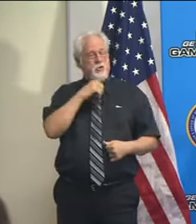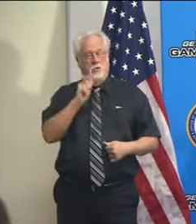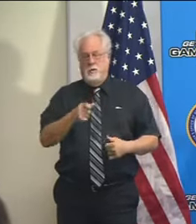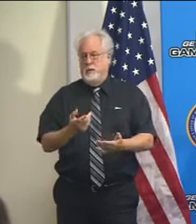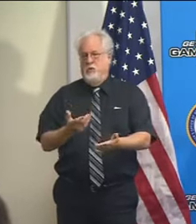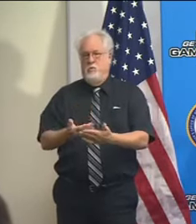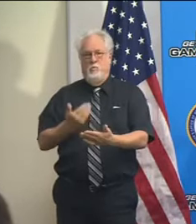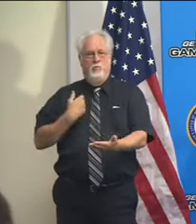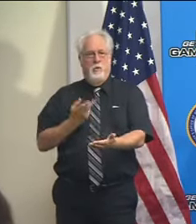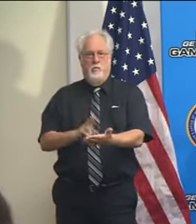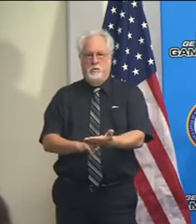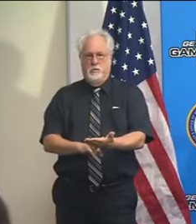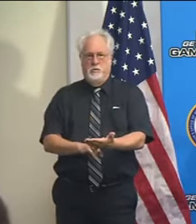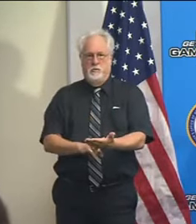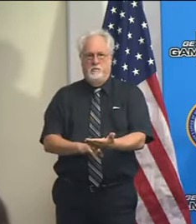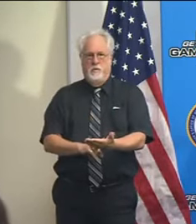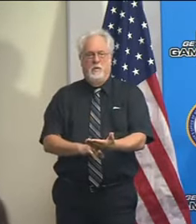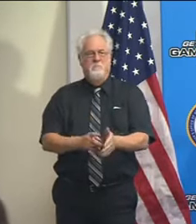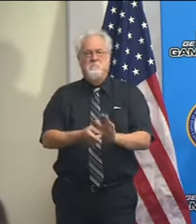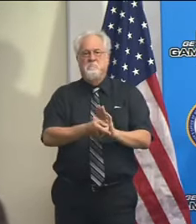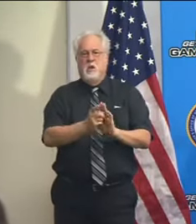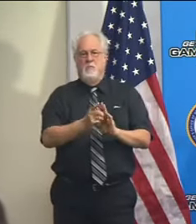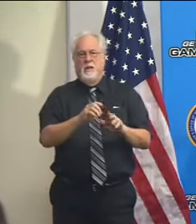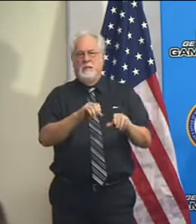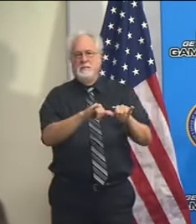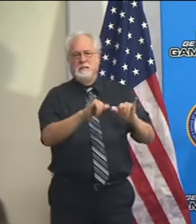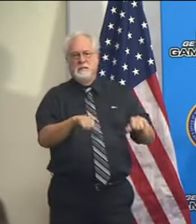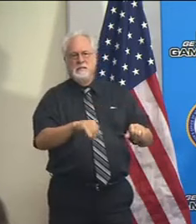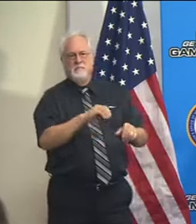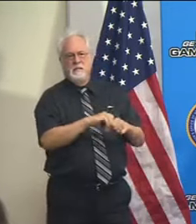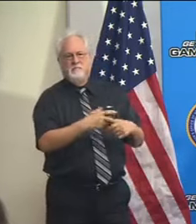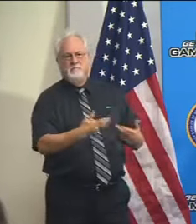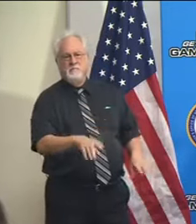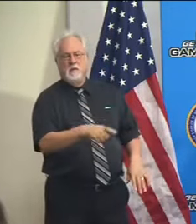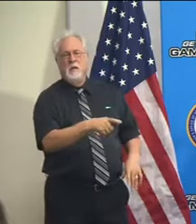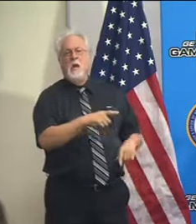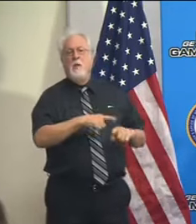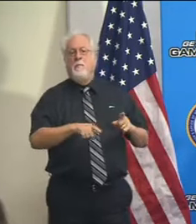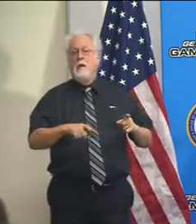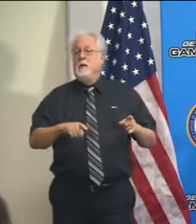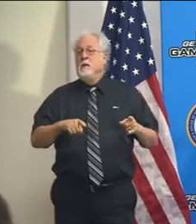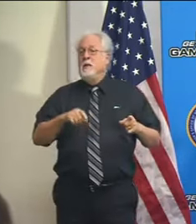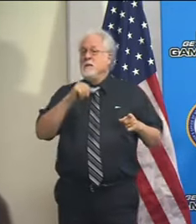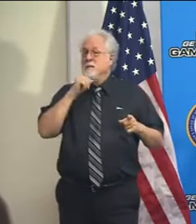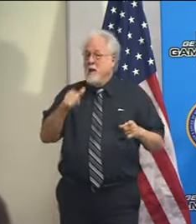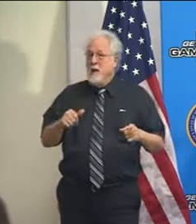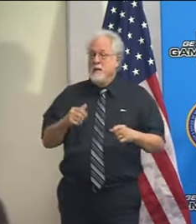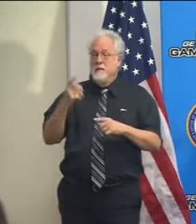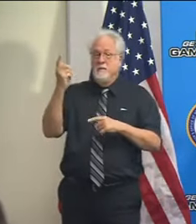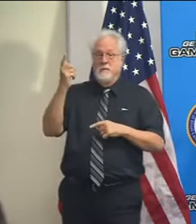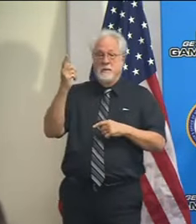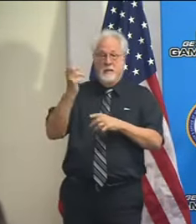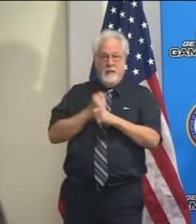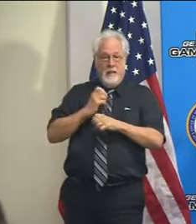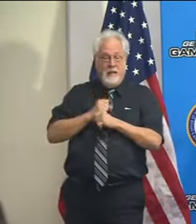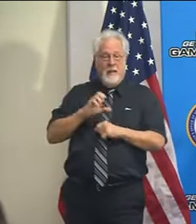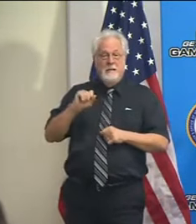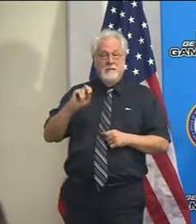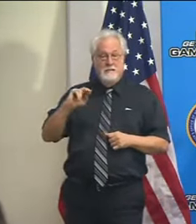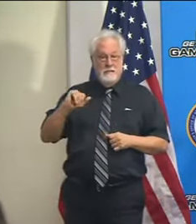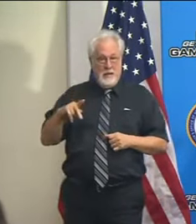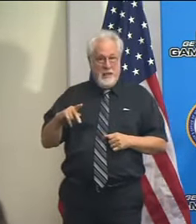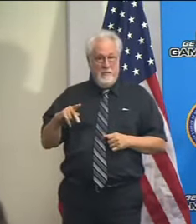pre-register. You're already in the system, but if you're not a current SNAP beneficiary, you do need